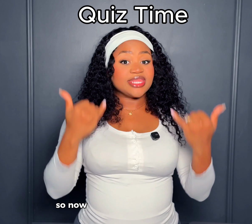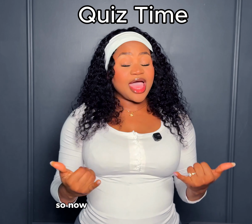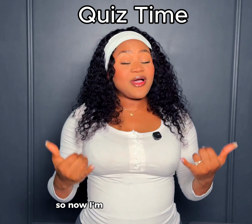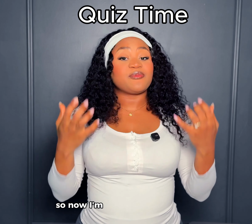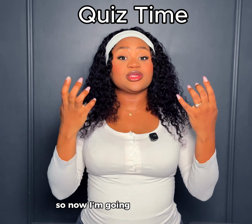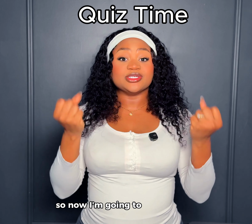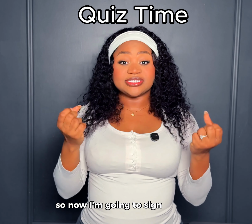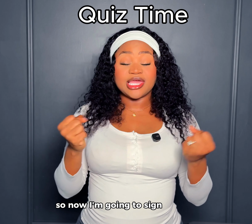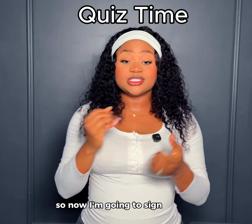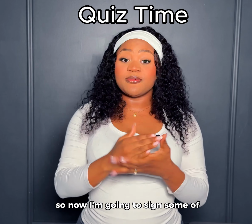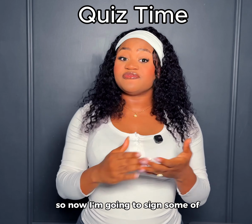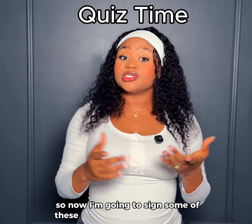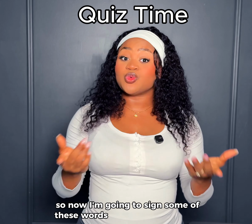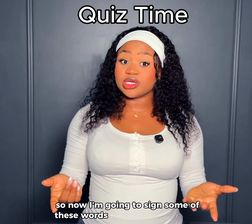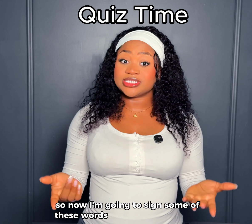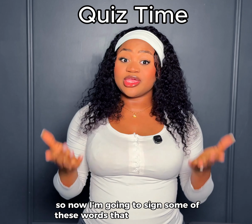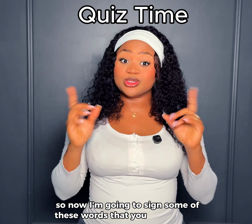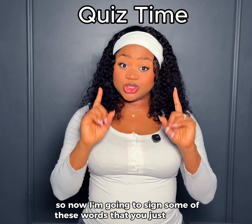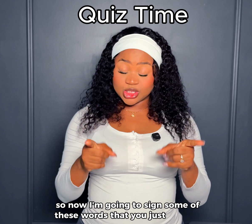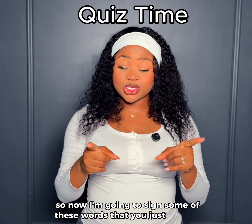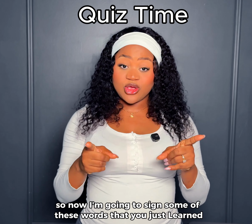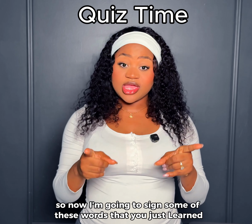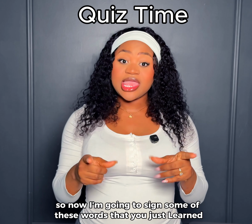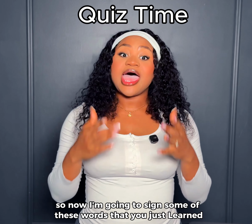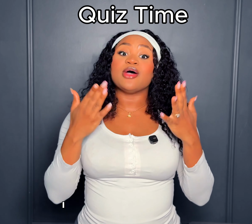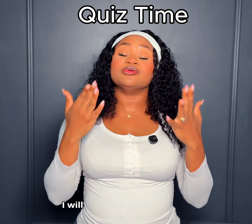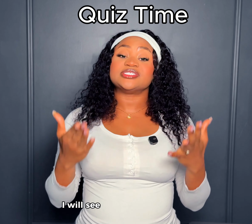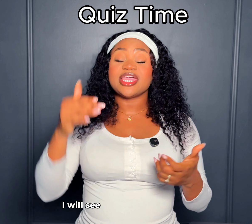now I'm going to sign some of these words that you just learned. I will see if